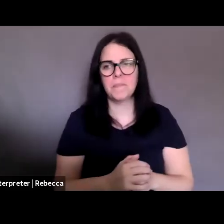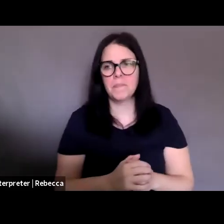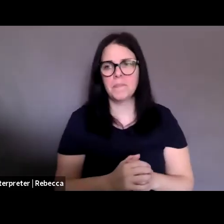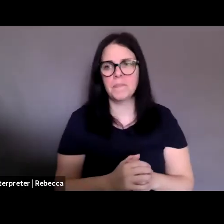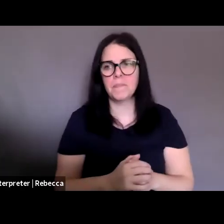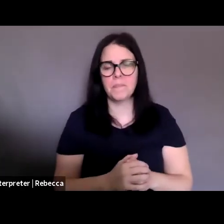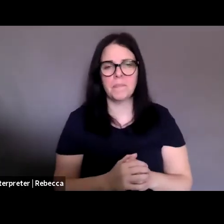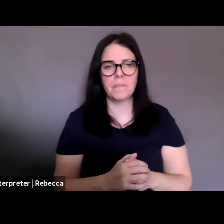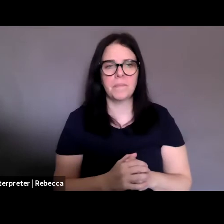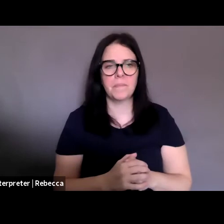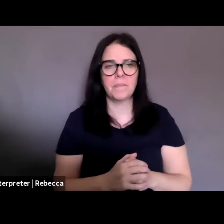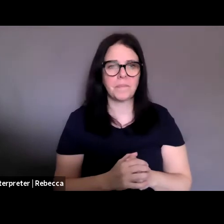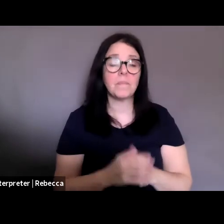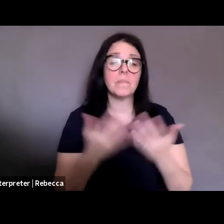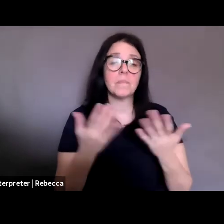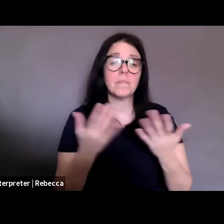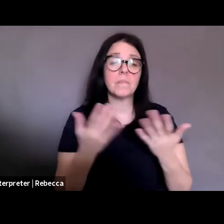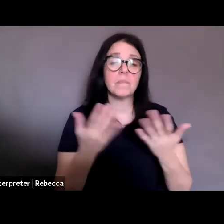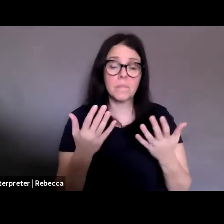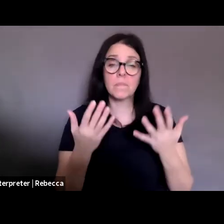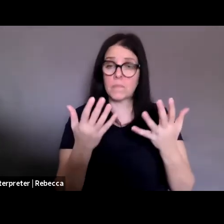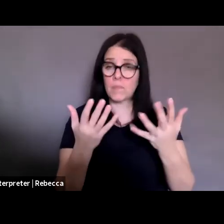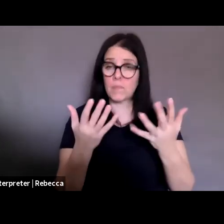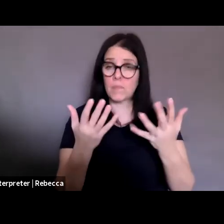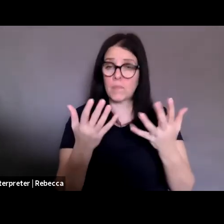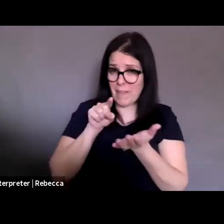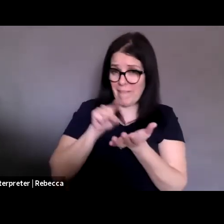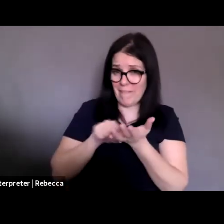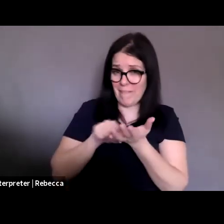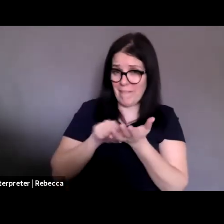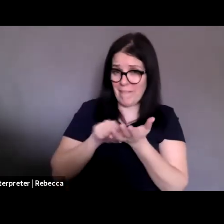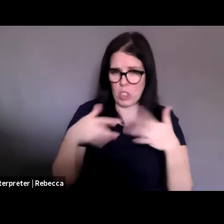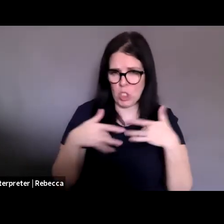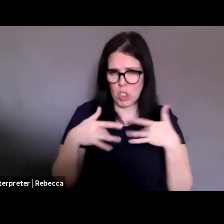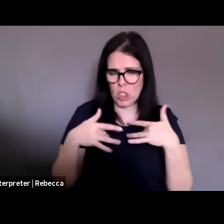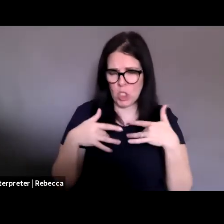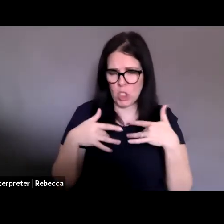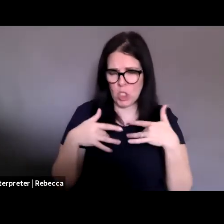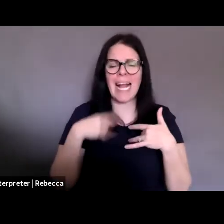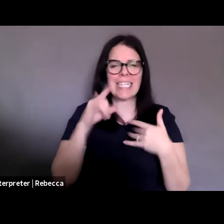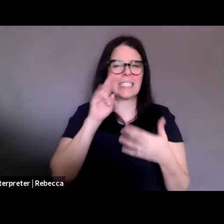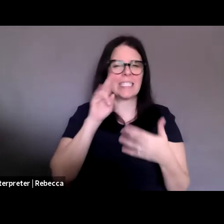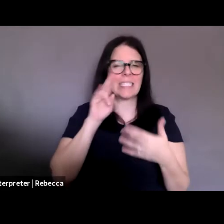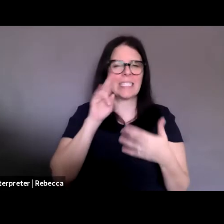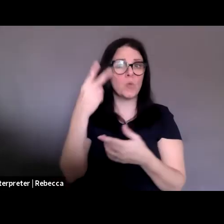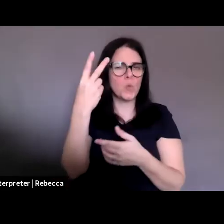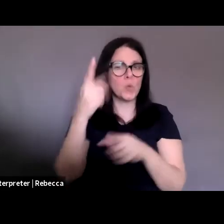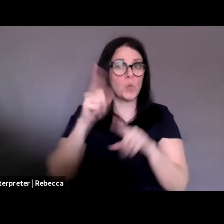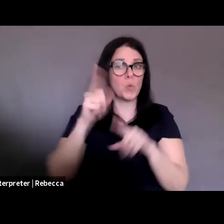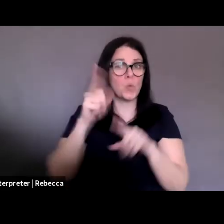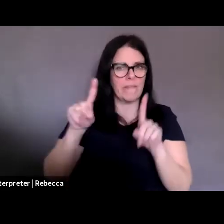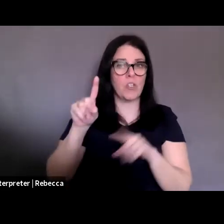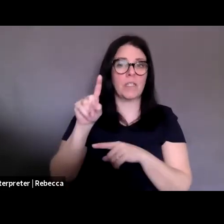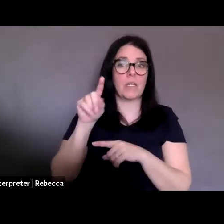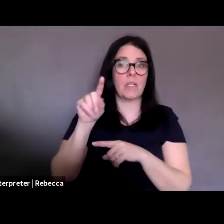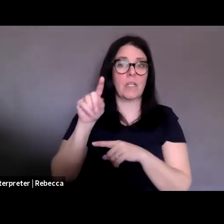In order to investigate concerns, I searched two Canadian case law websites, Canley and